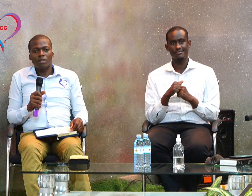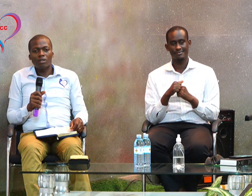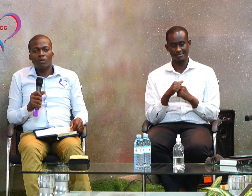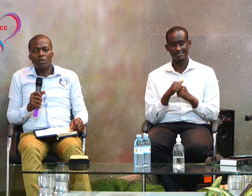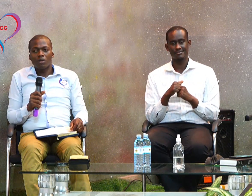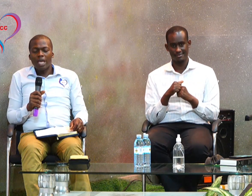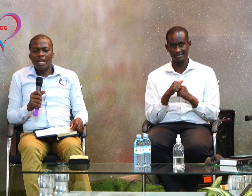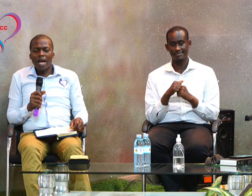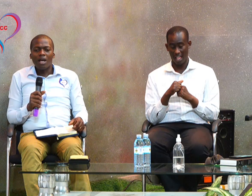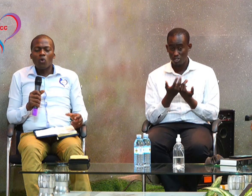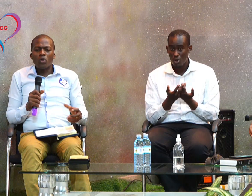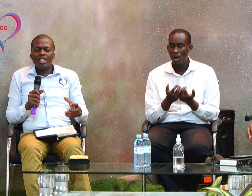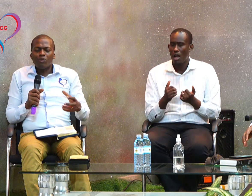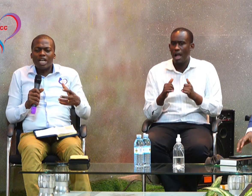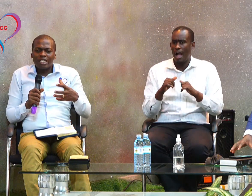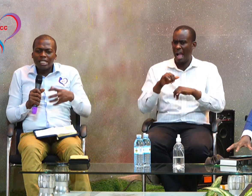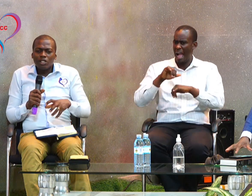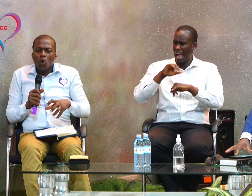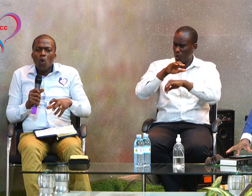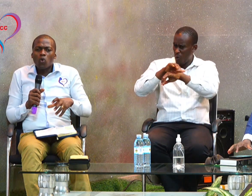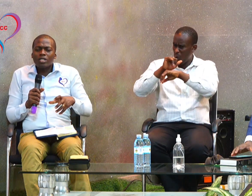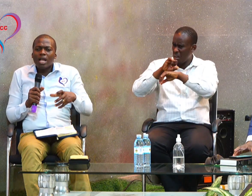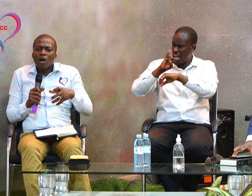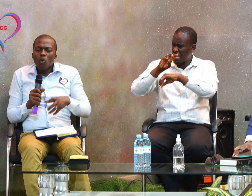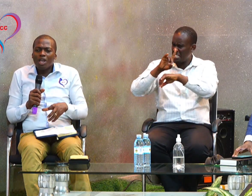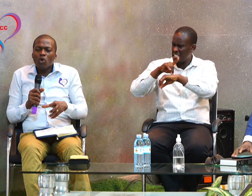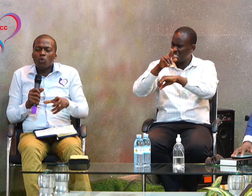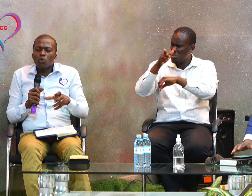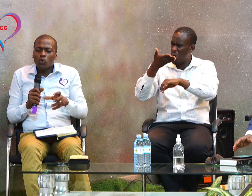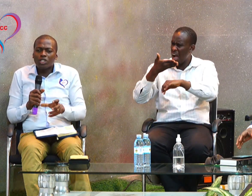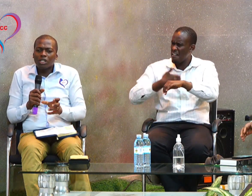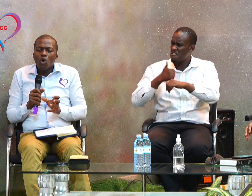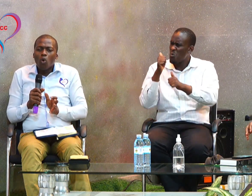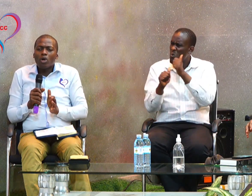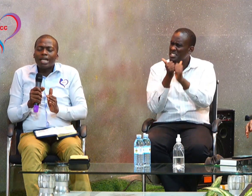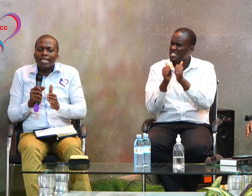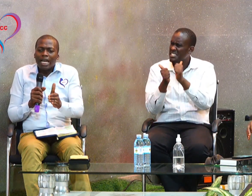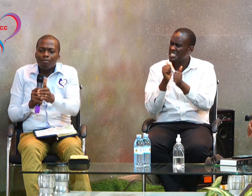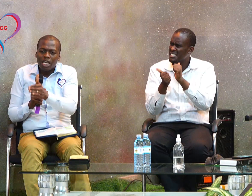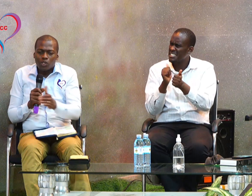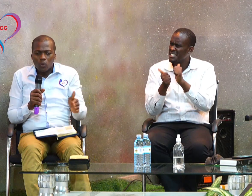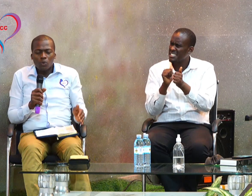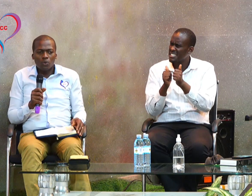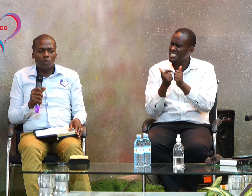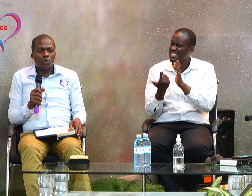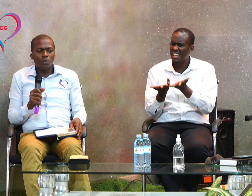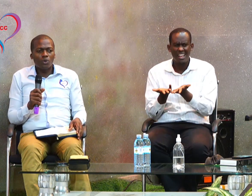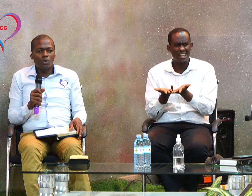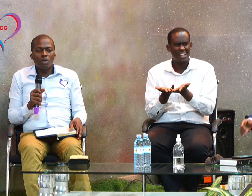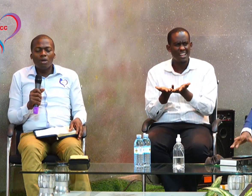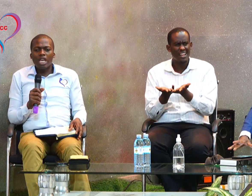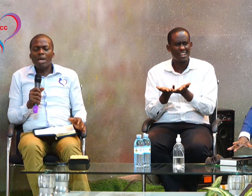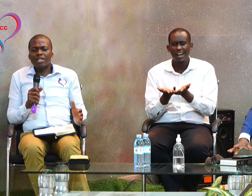is making your way, sculpturing you? Era kuyitibwa ki okusalawo era okukukutte okulaga entambula zo? Which kinds of books